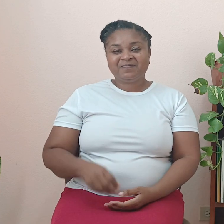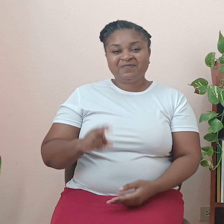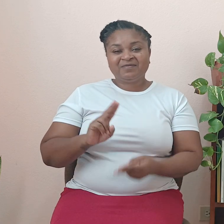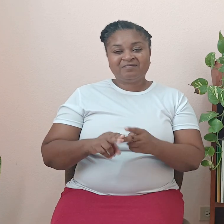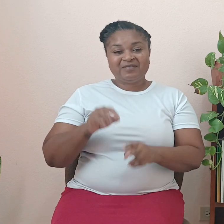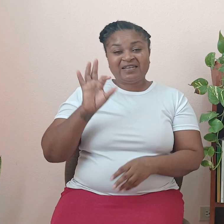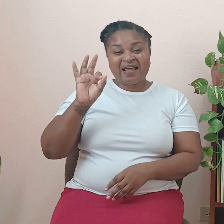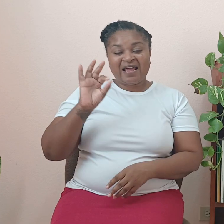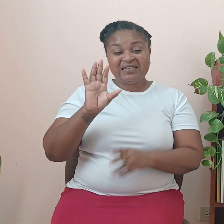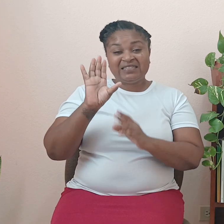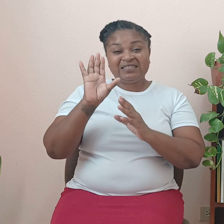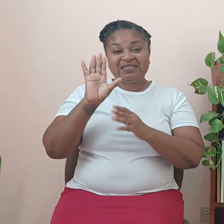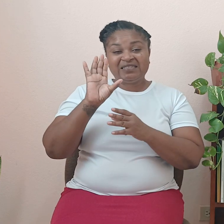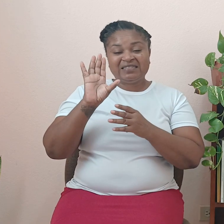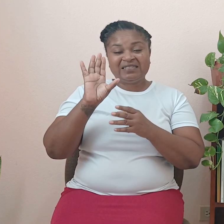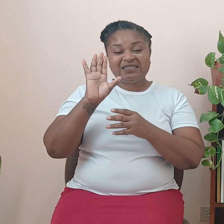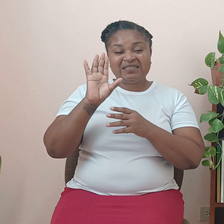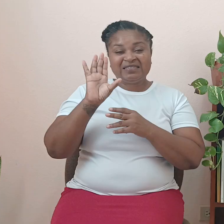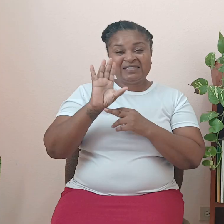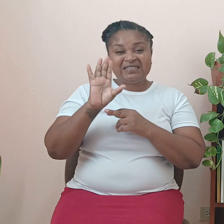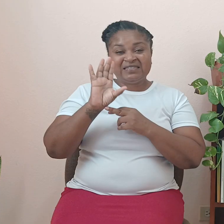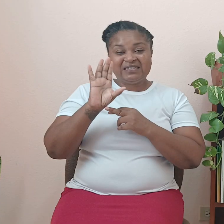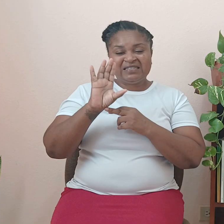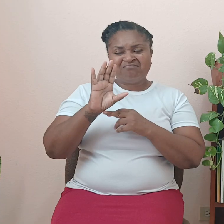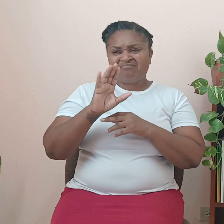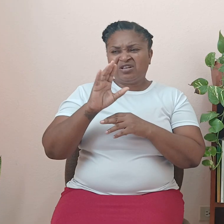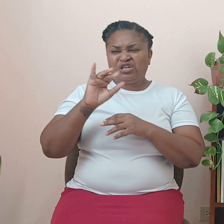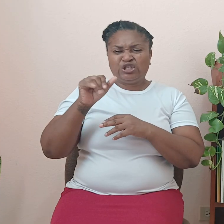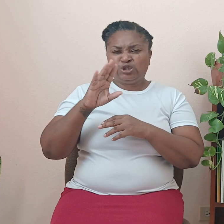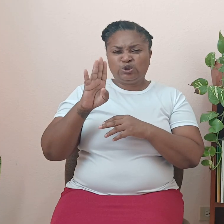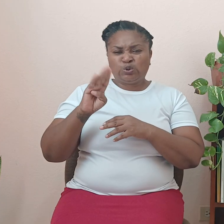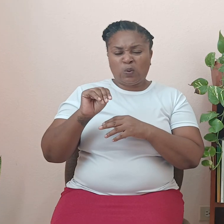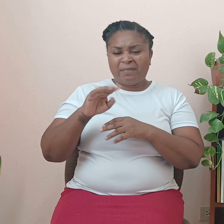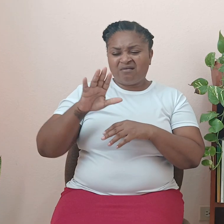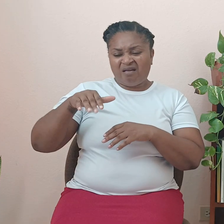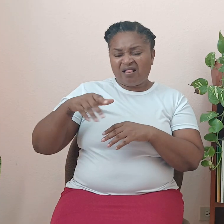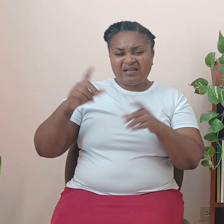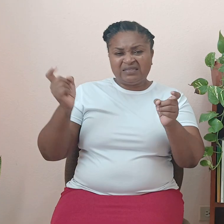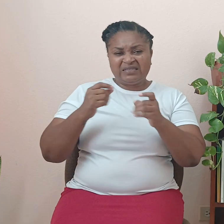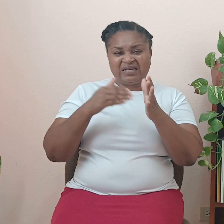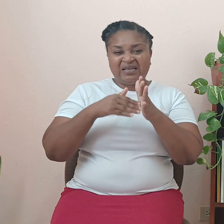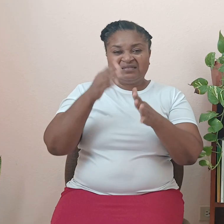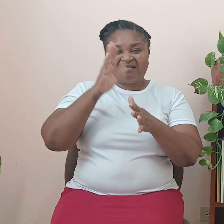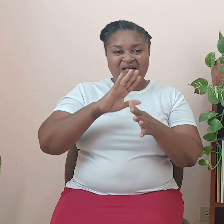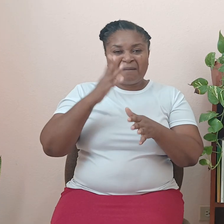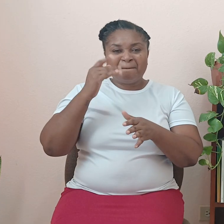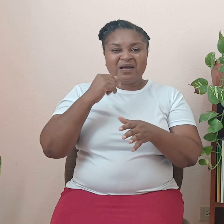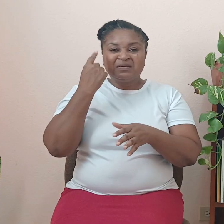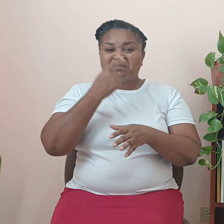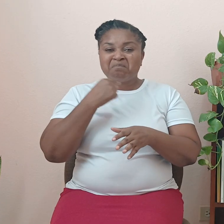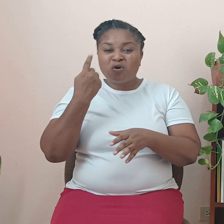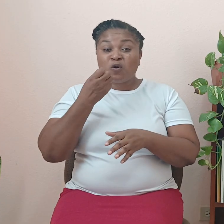9c. Job did not sin against God by his word, his mouth, or by his heart.